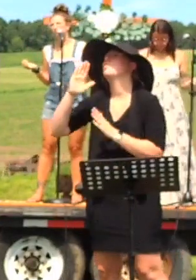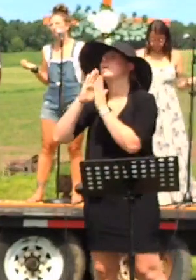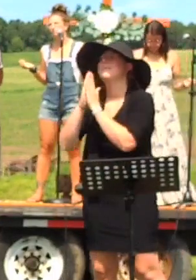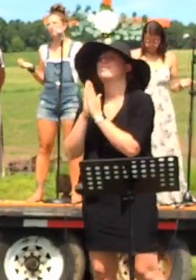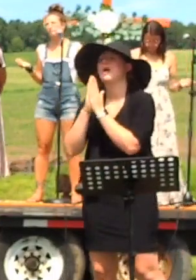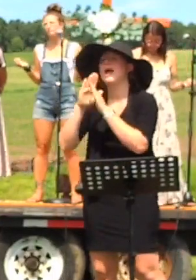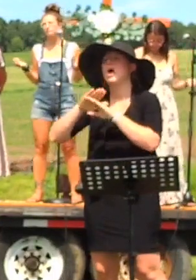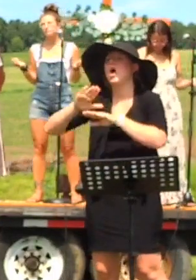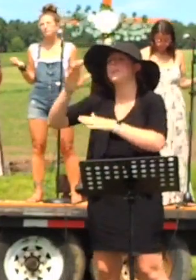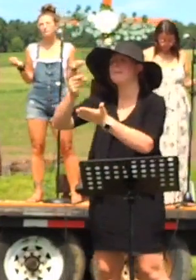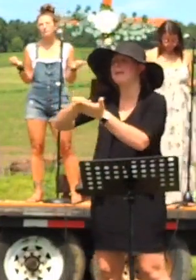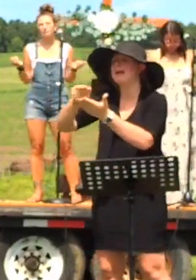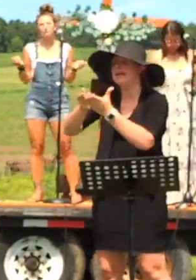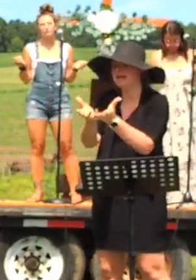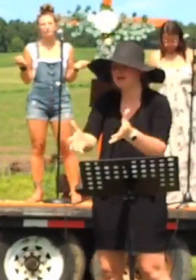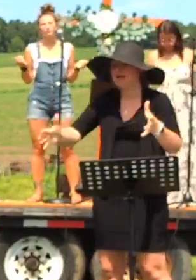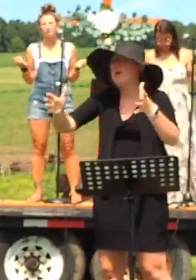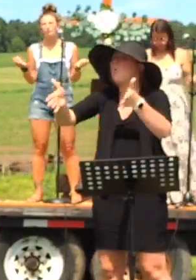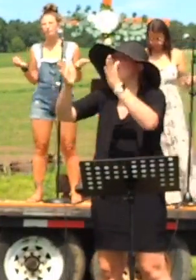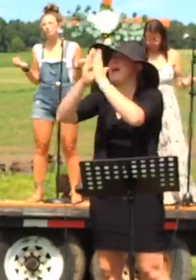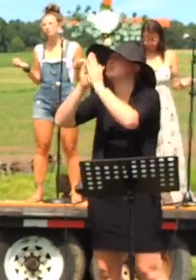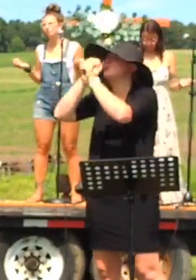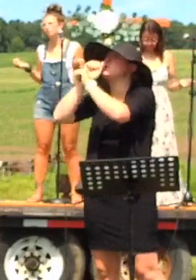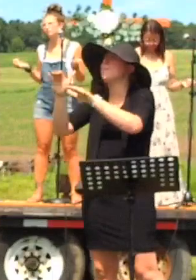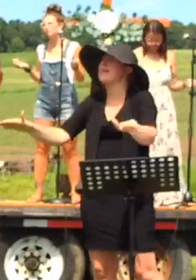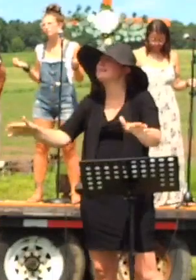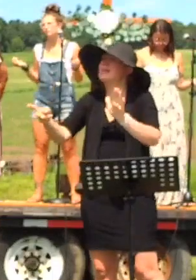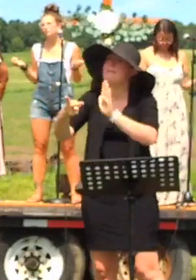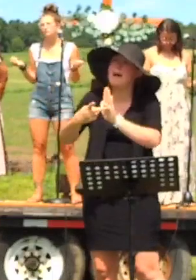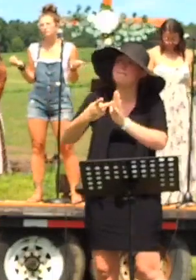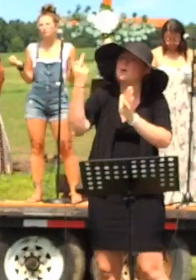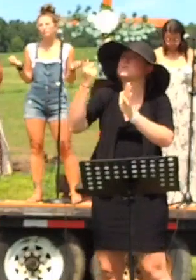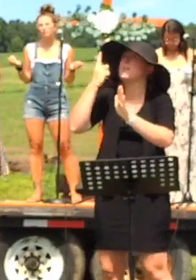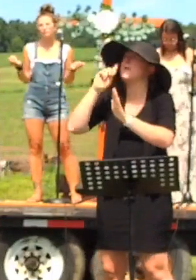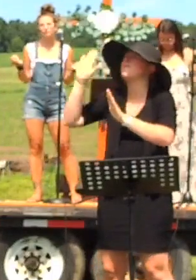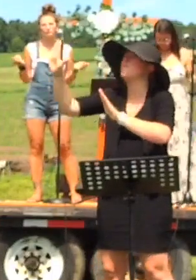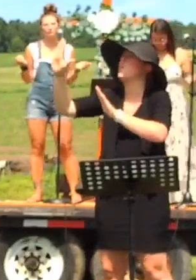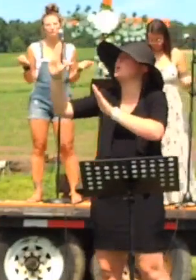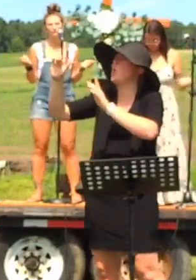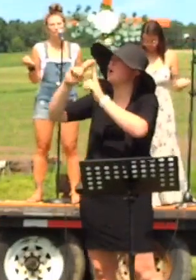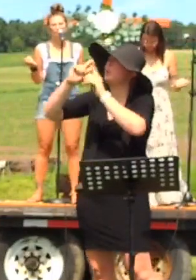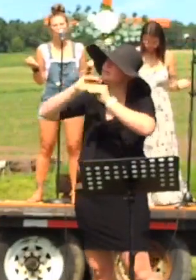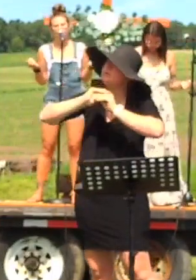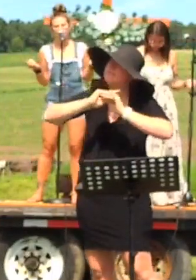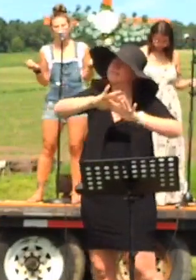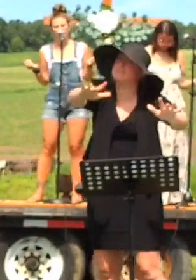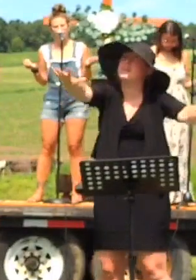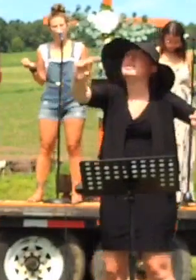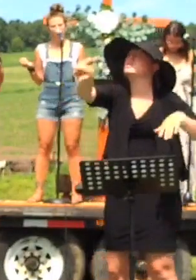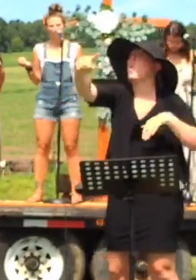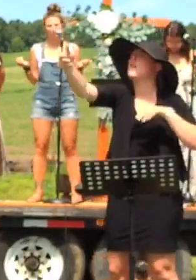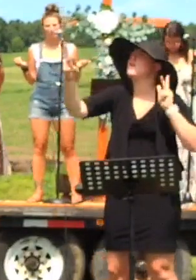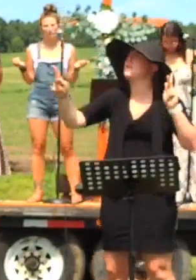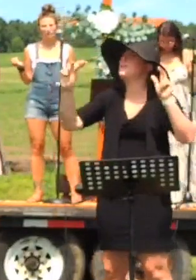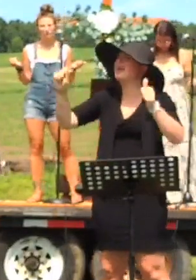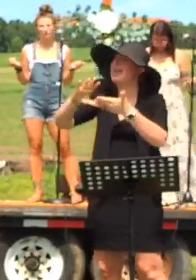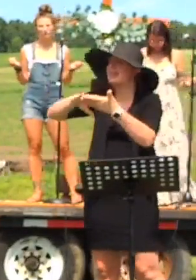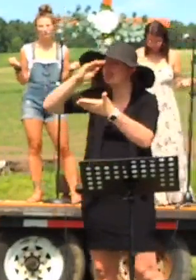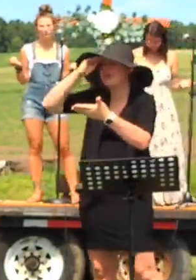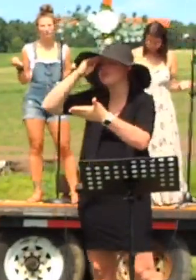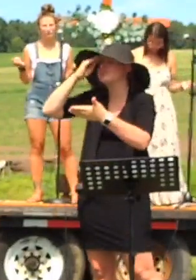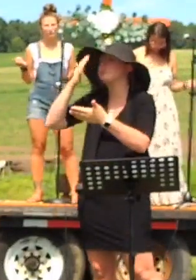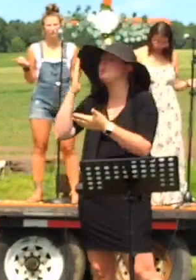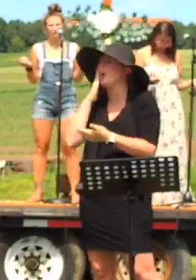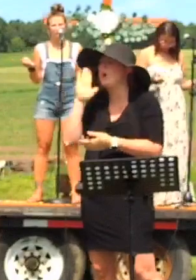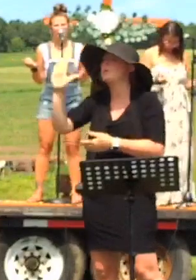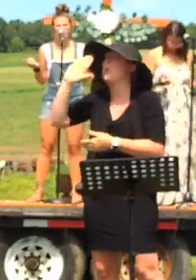these offerings. We ask you to bless them and multiply them for your kingdom, so others can come to know your love. And we